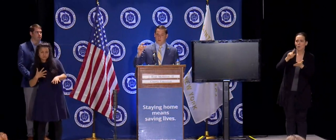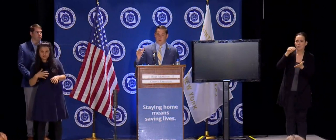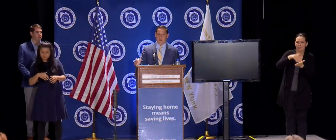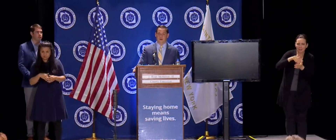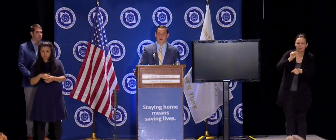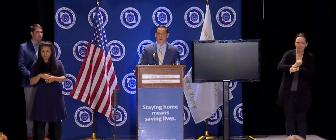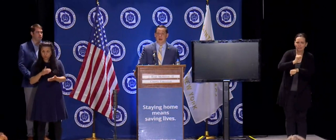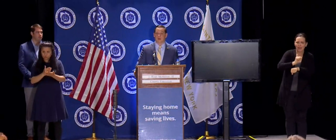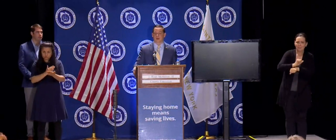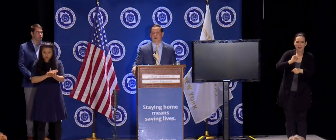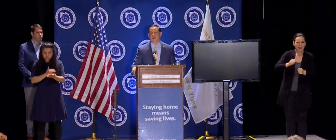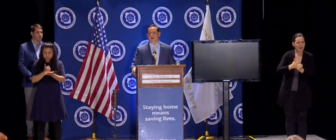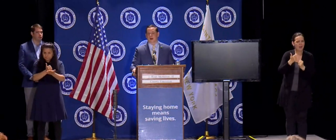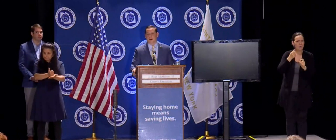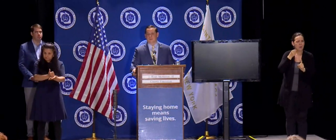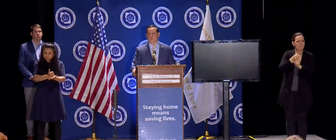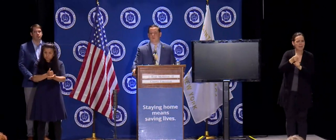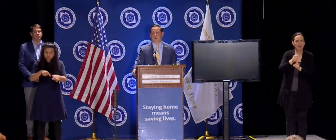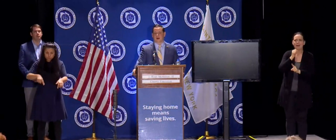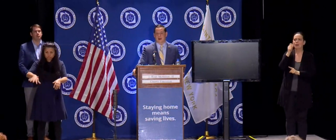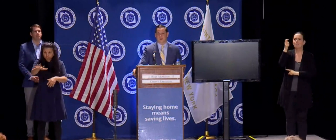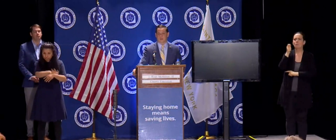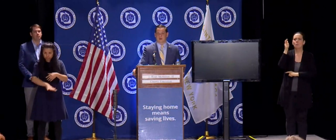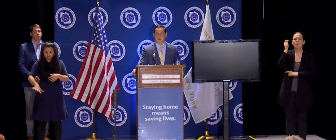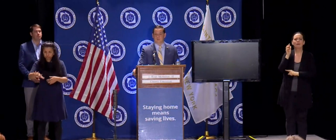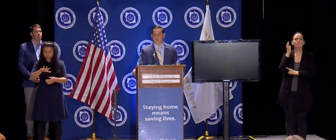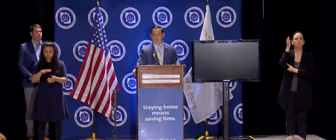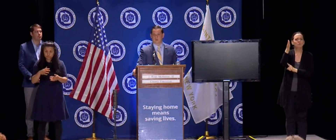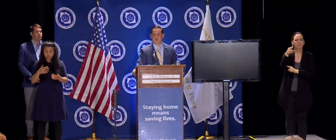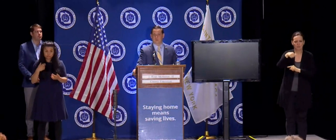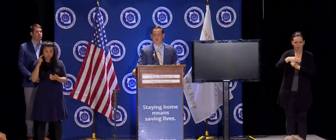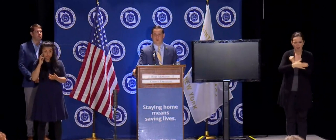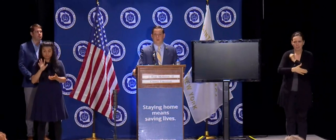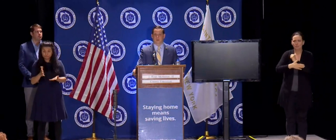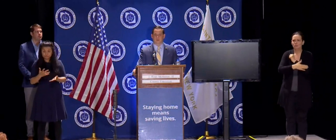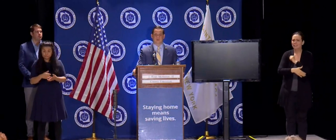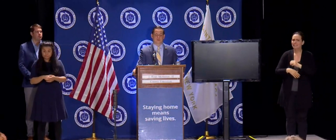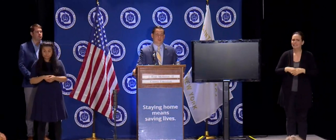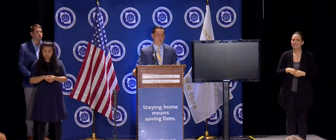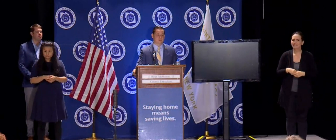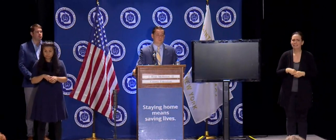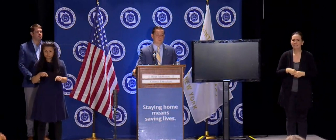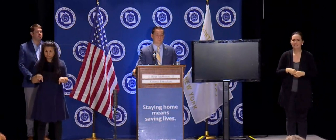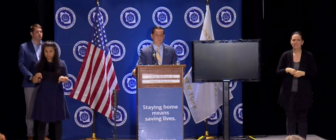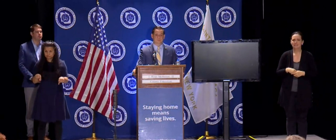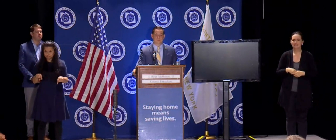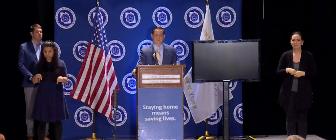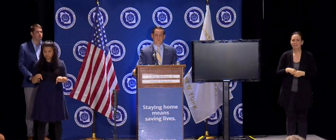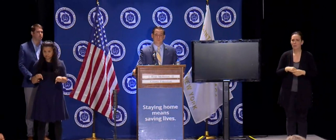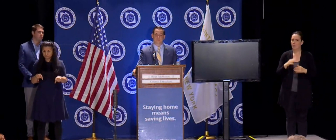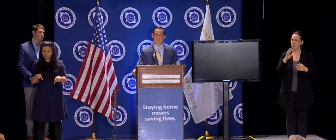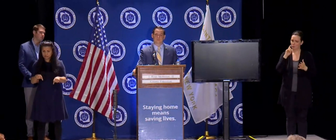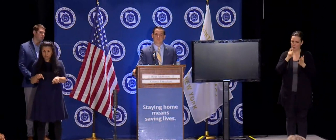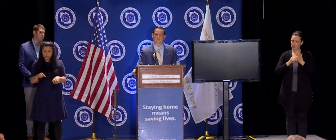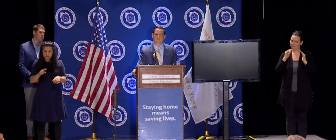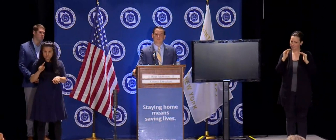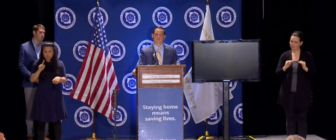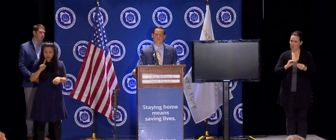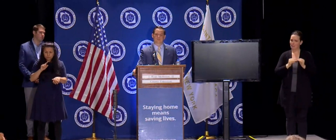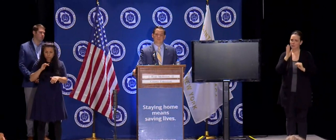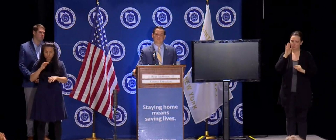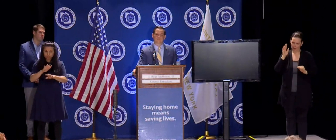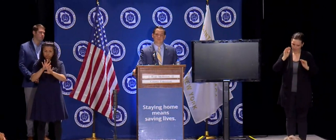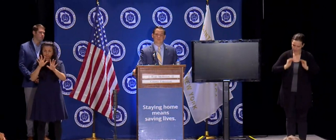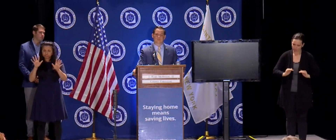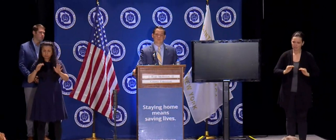your unemployment rate in your own county right now, it will move the number for sure. Can you specify where construction